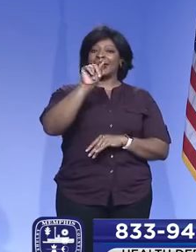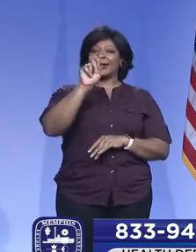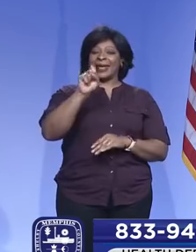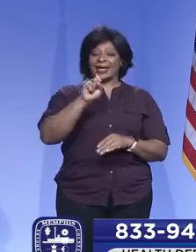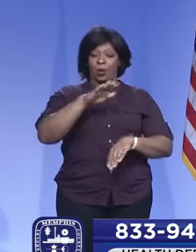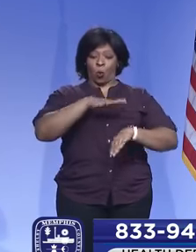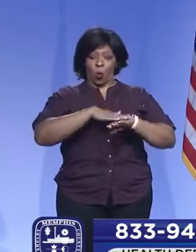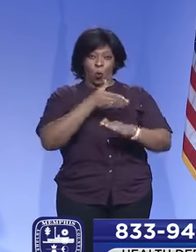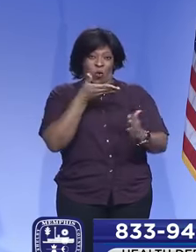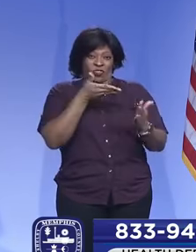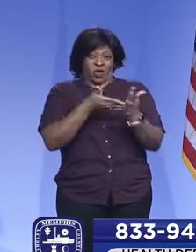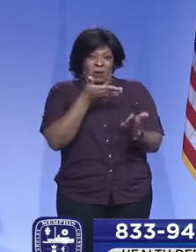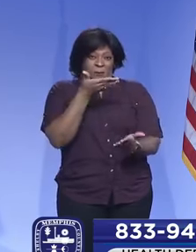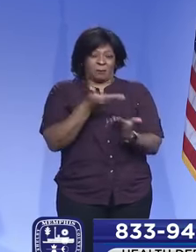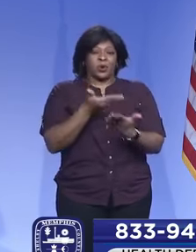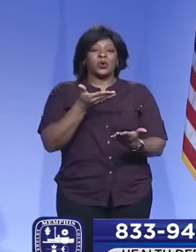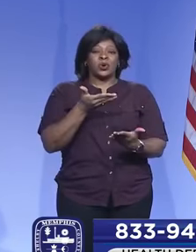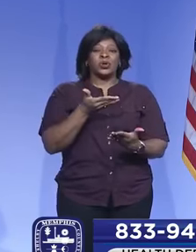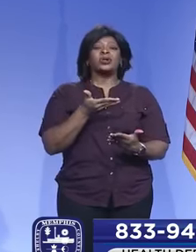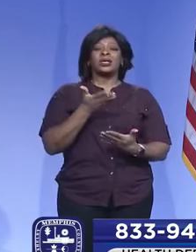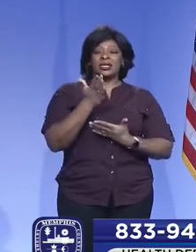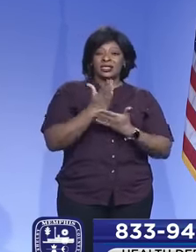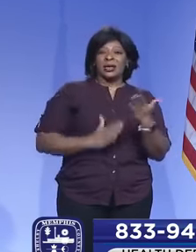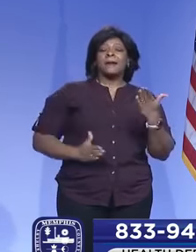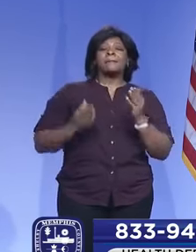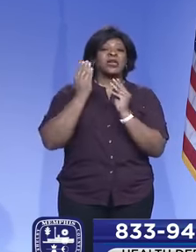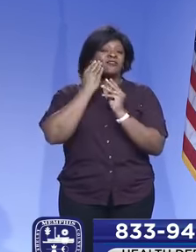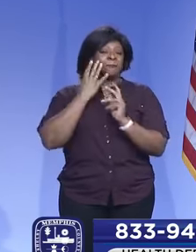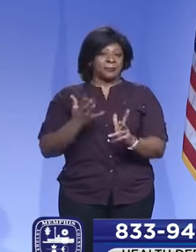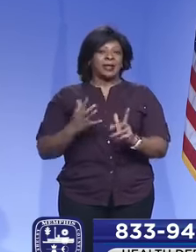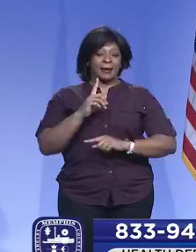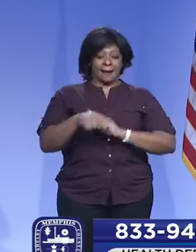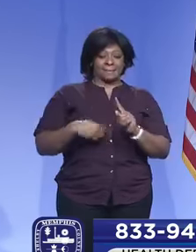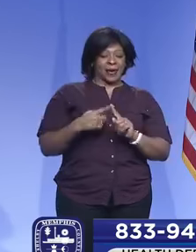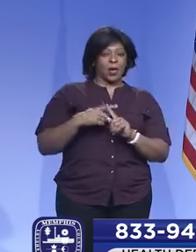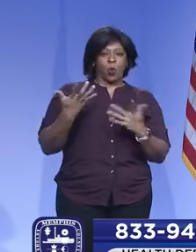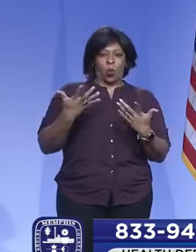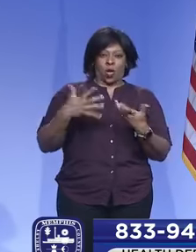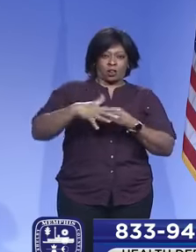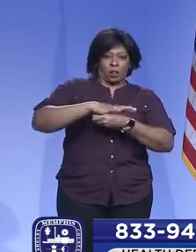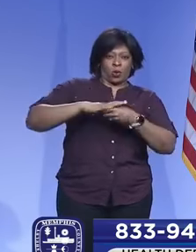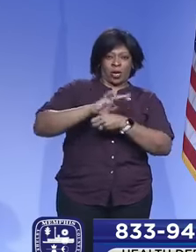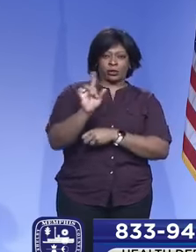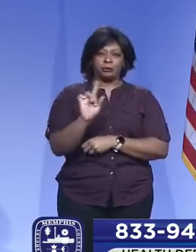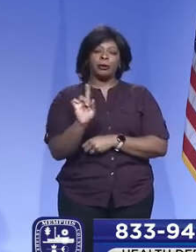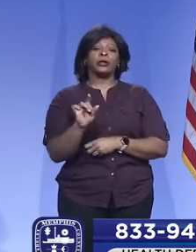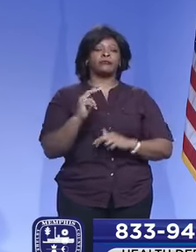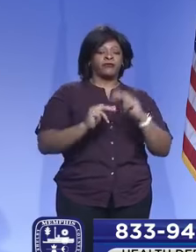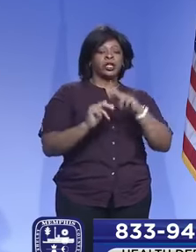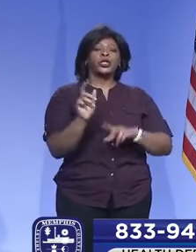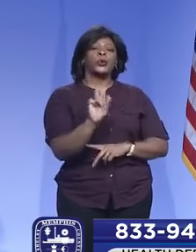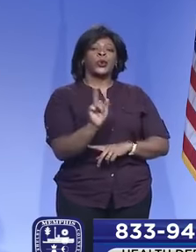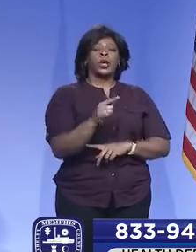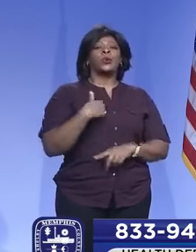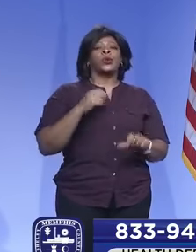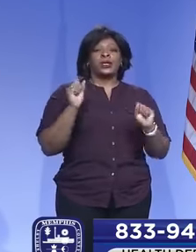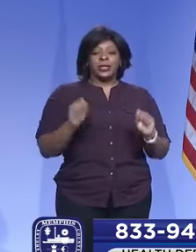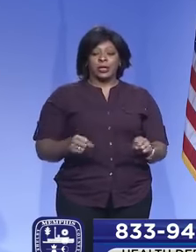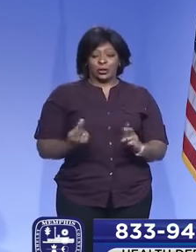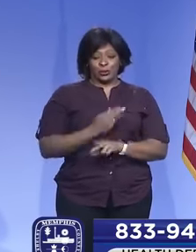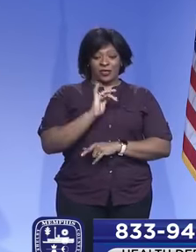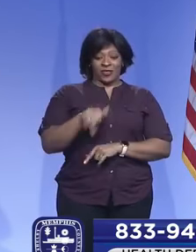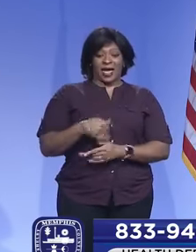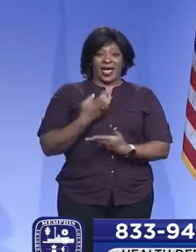is on there, and ideally some information about the location or the facility so that we can use